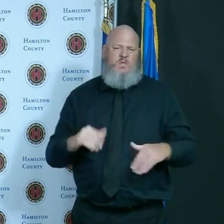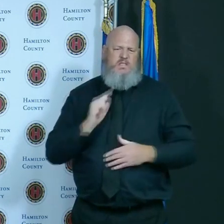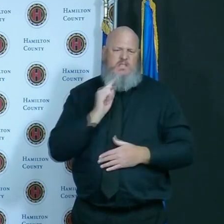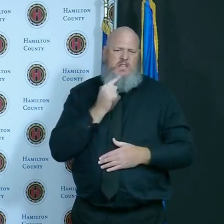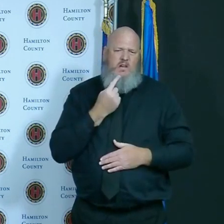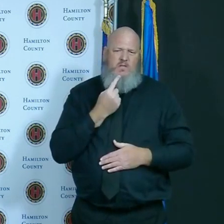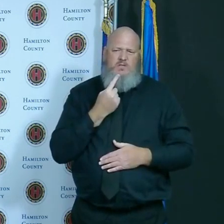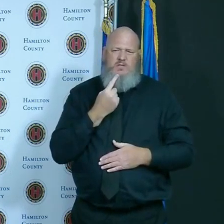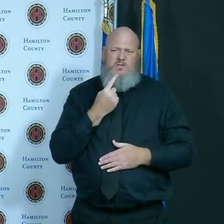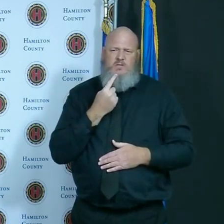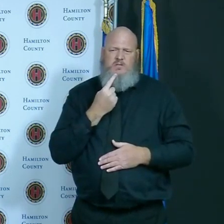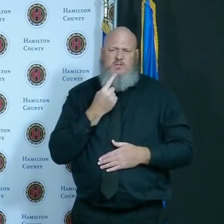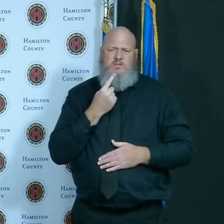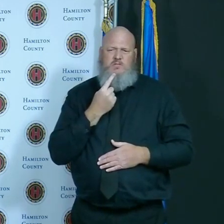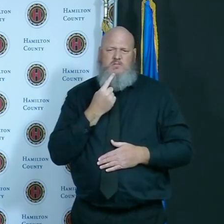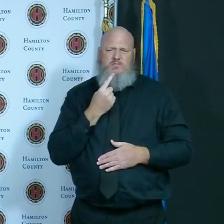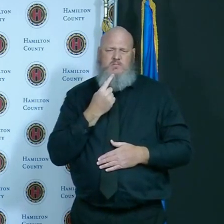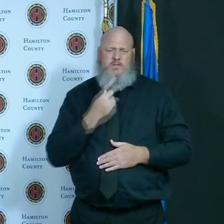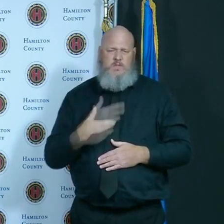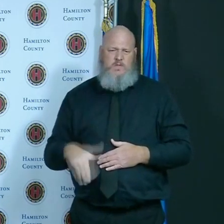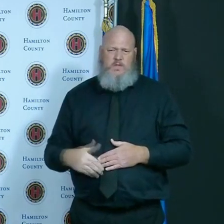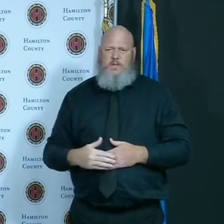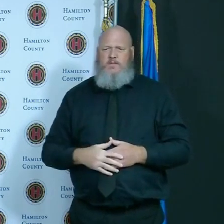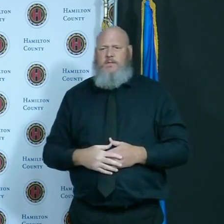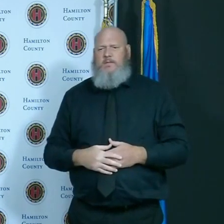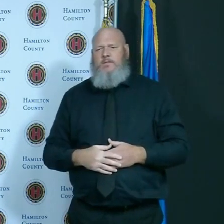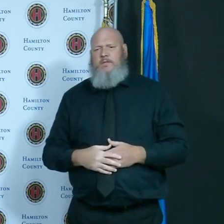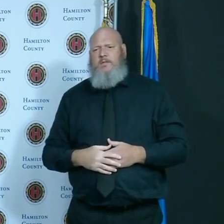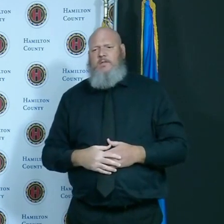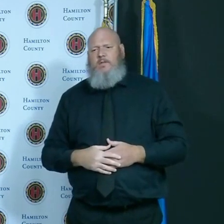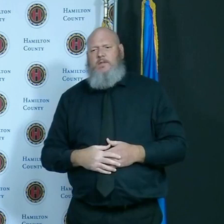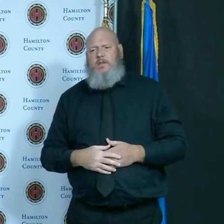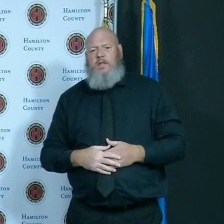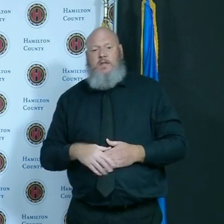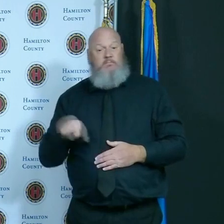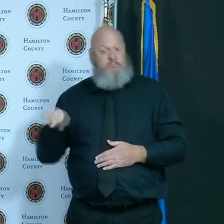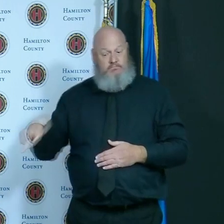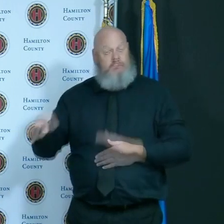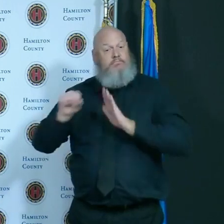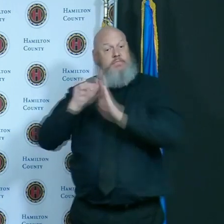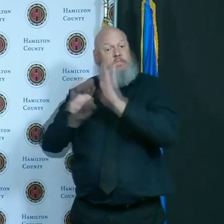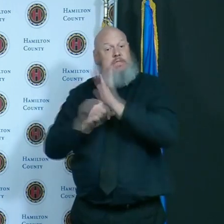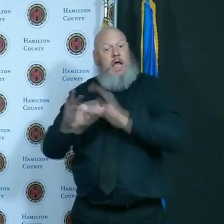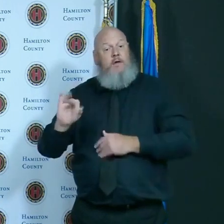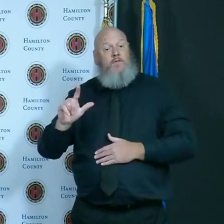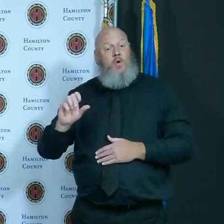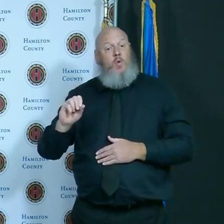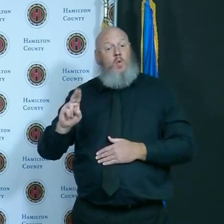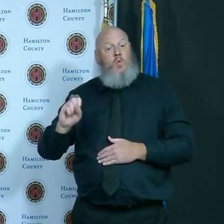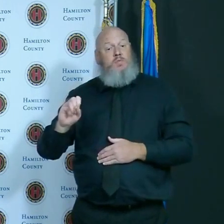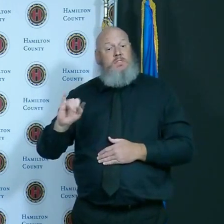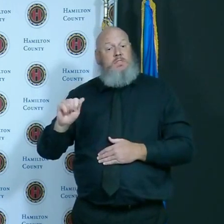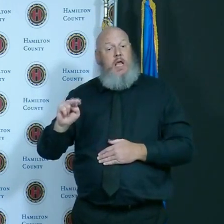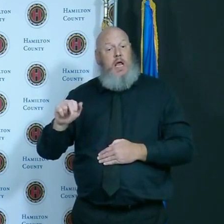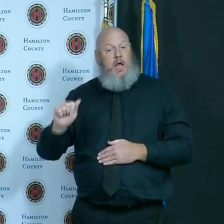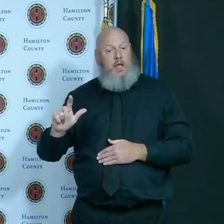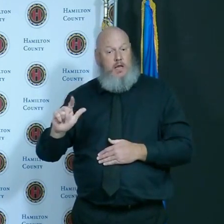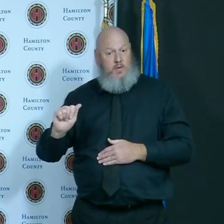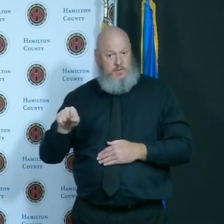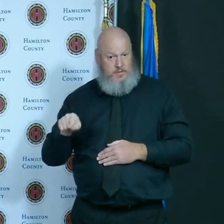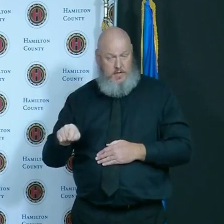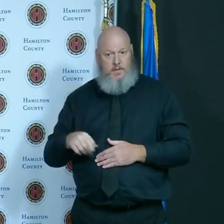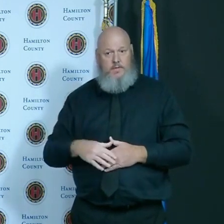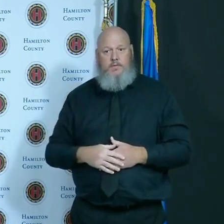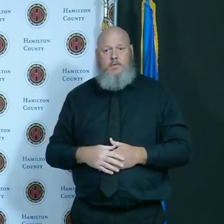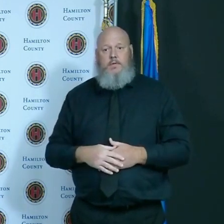In Louisiana, 7 out of 10 deaths are Black folks. And please do not forget about